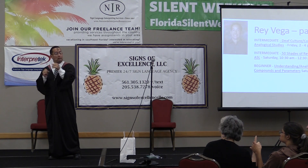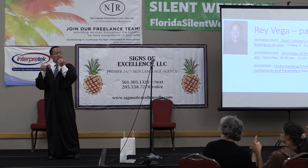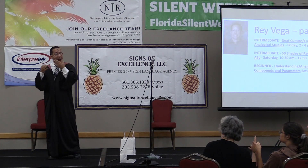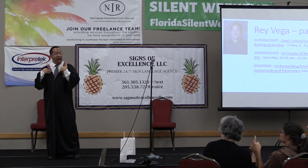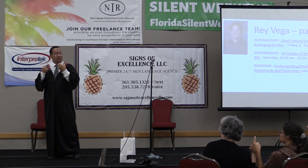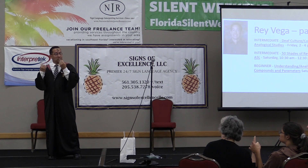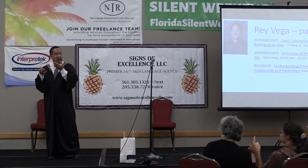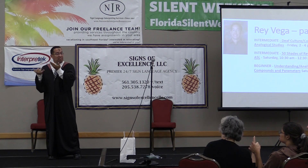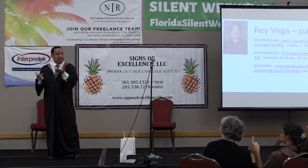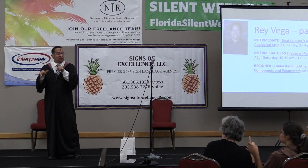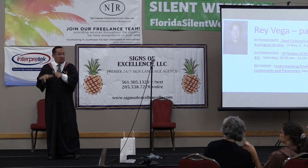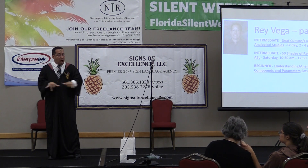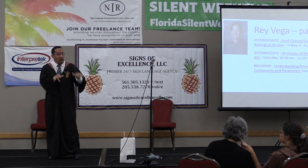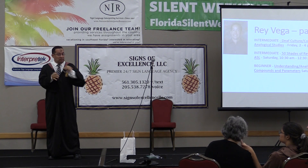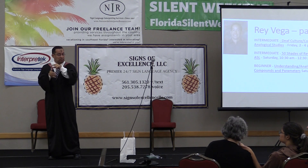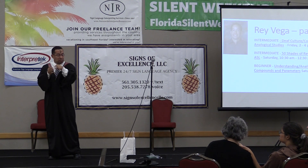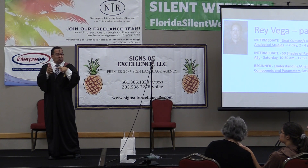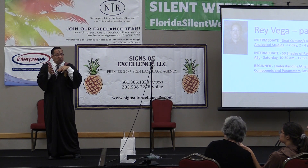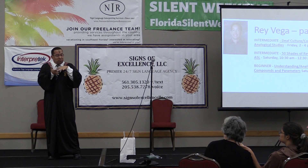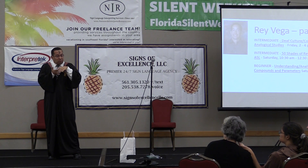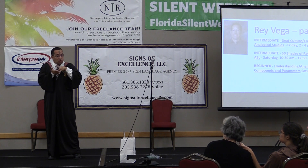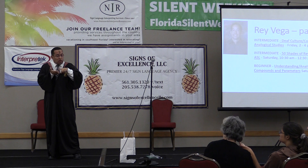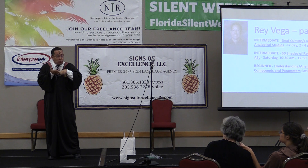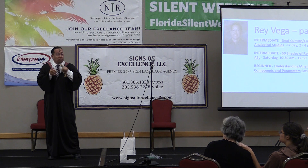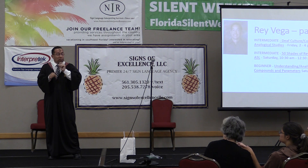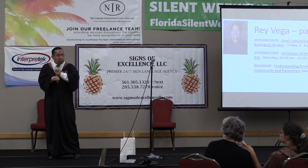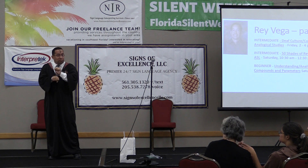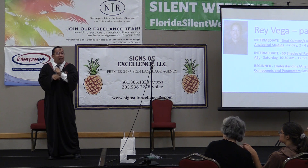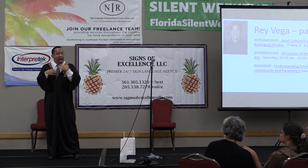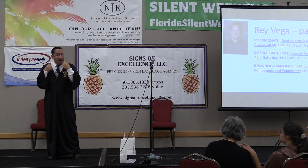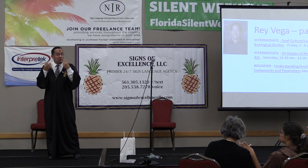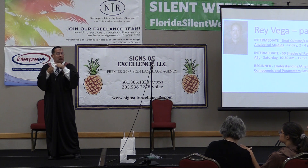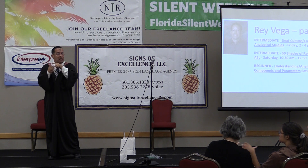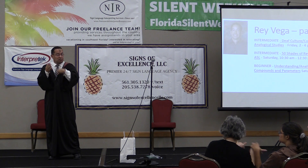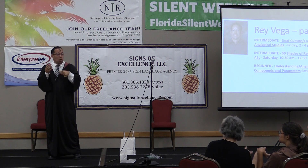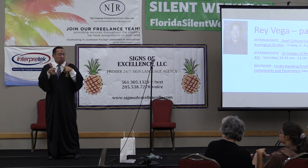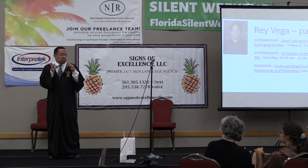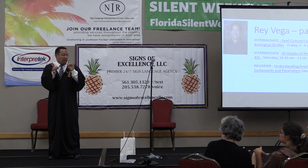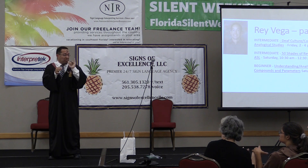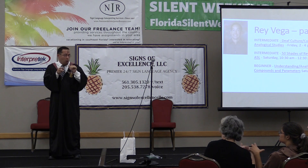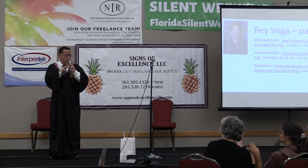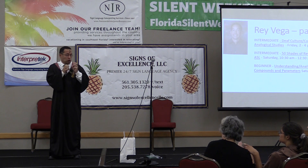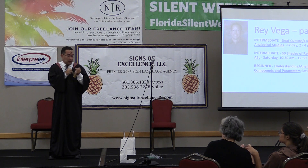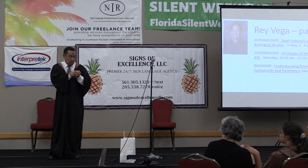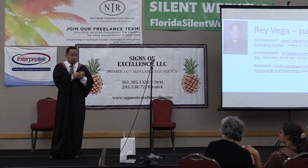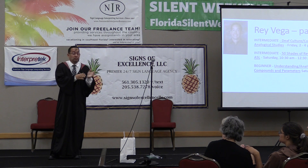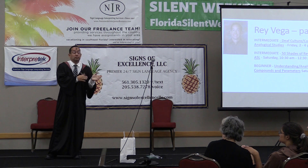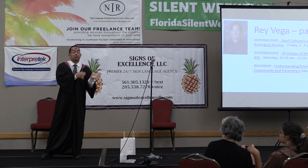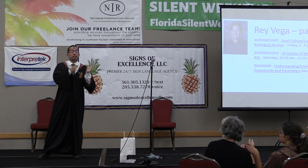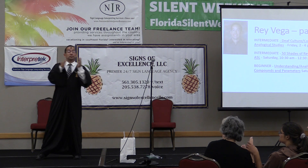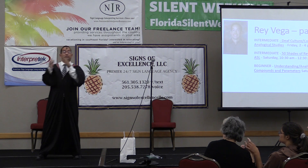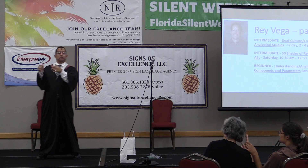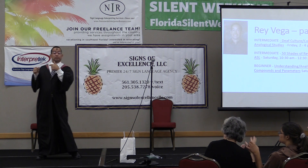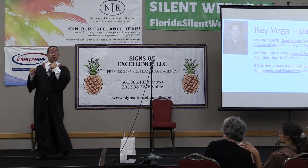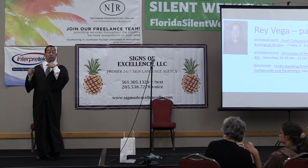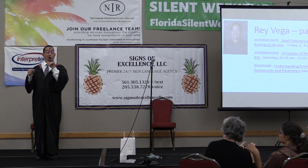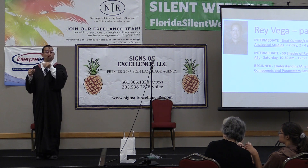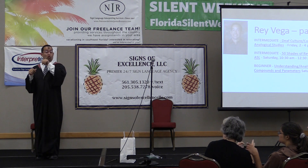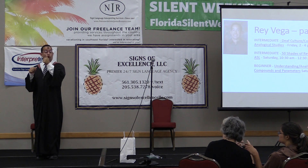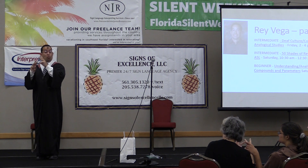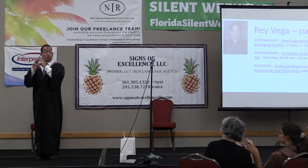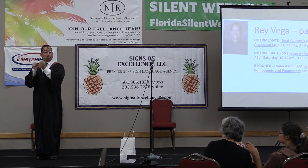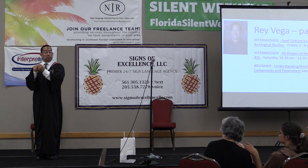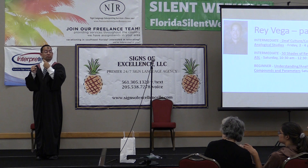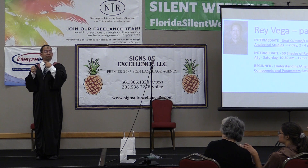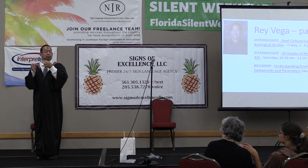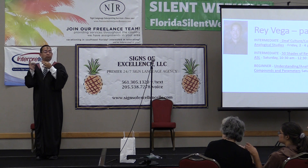the deaf community, they really have a lot of commonalities. And I've researched it, and so I'm going to explain that in one of my